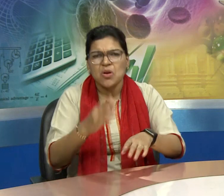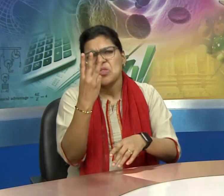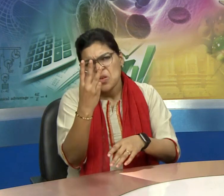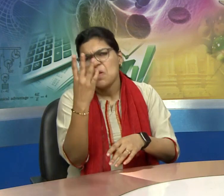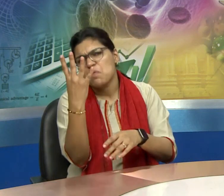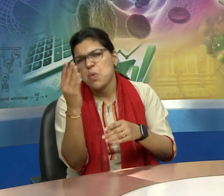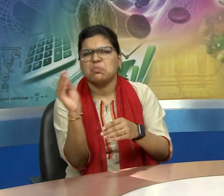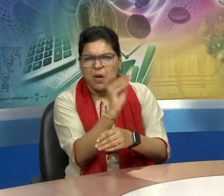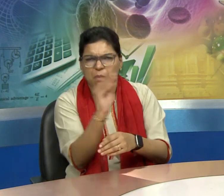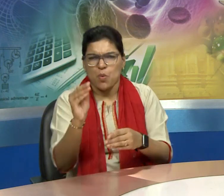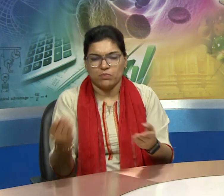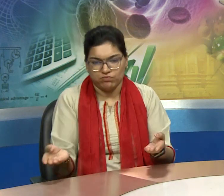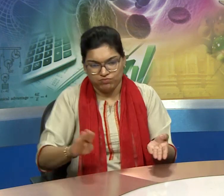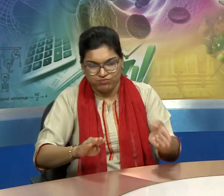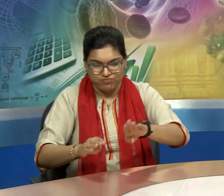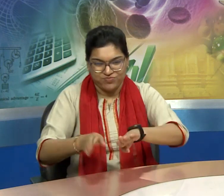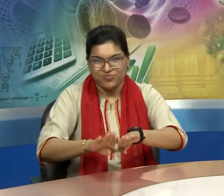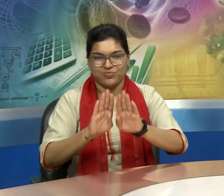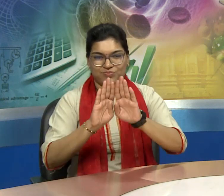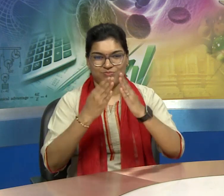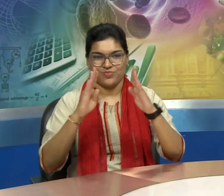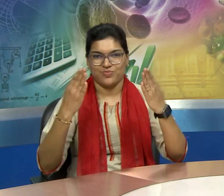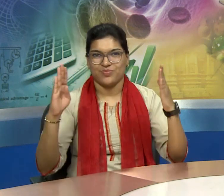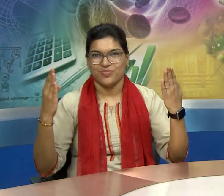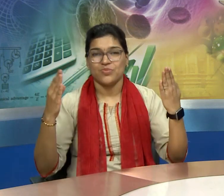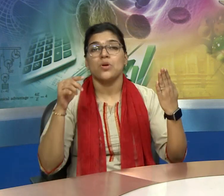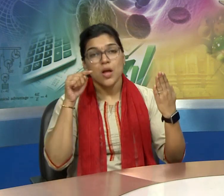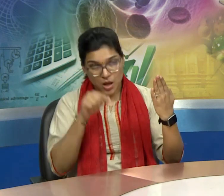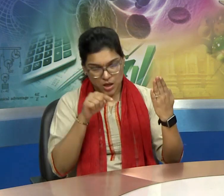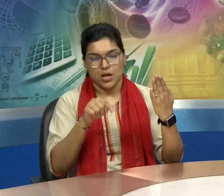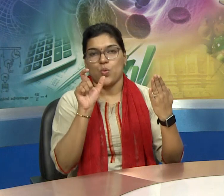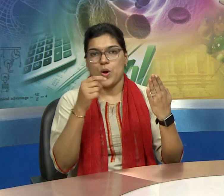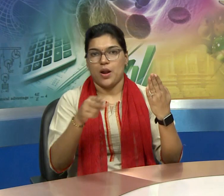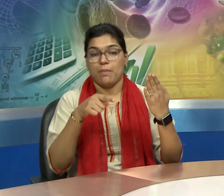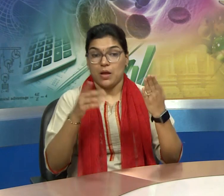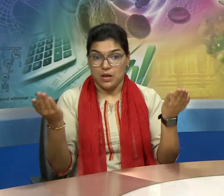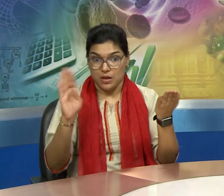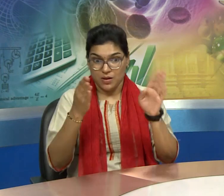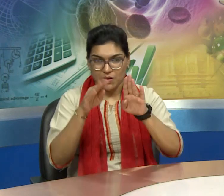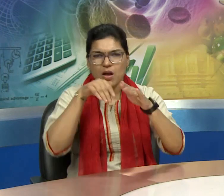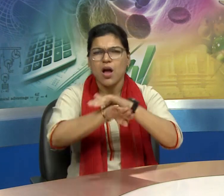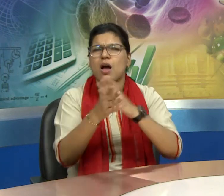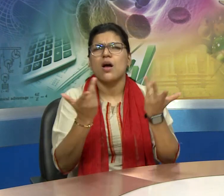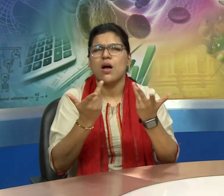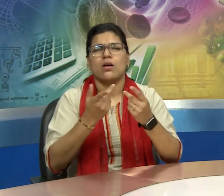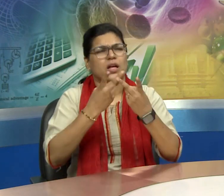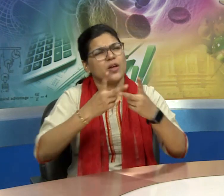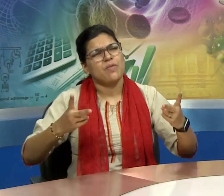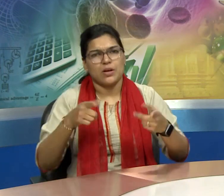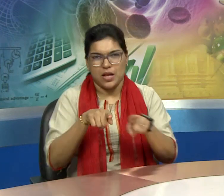at some point of time in your life. Generally, it is A4 sheet and folded in three or